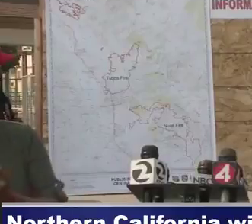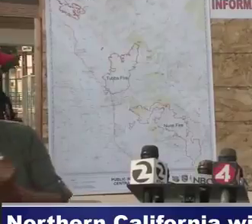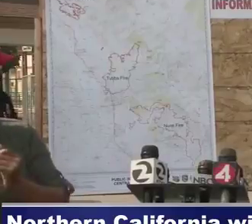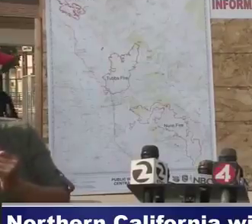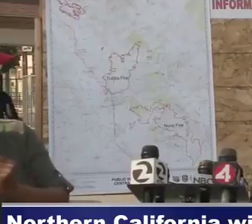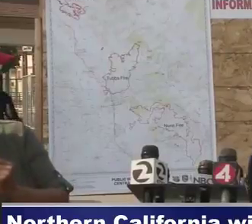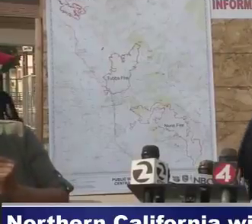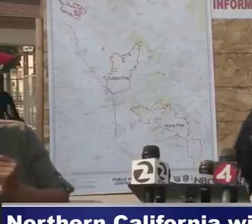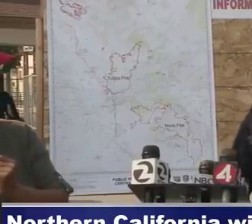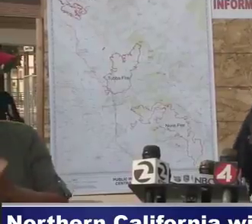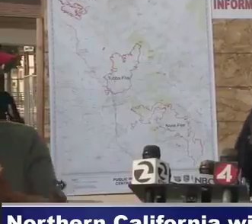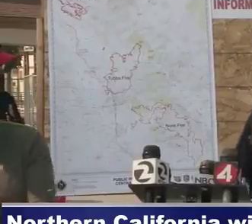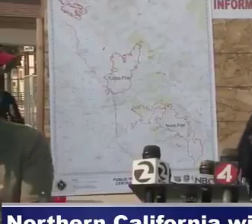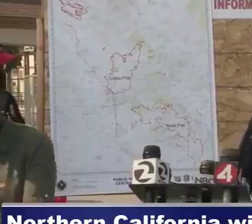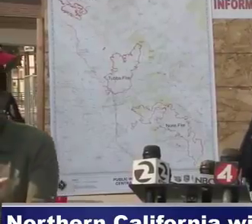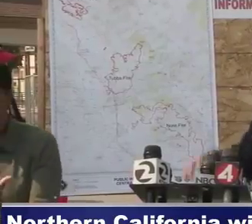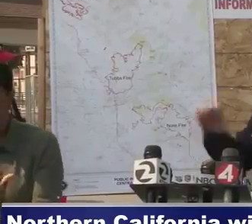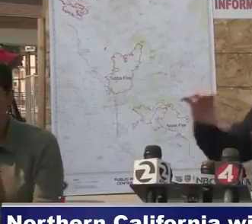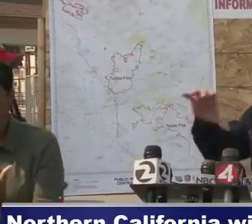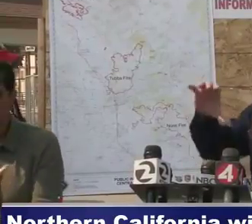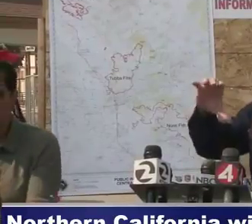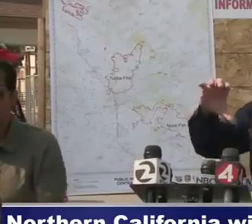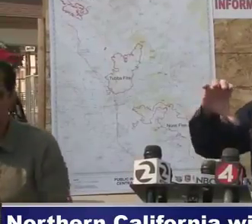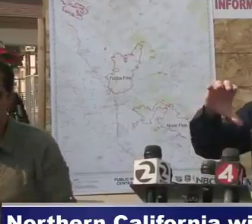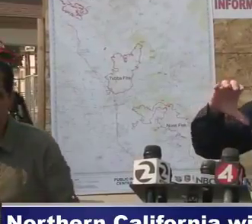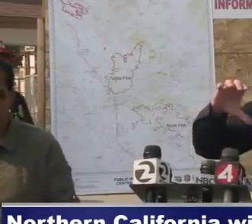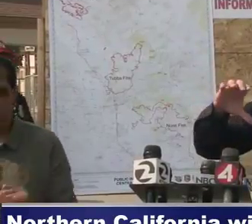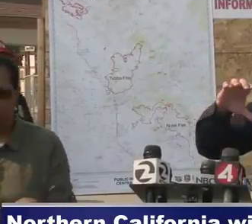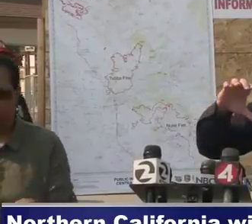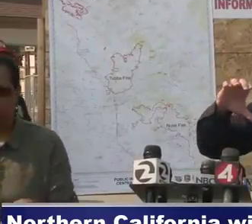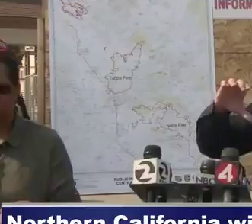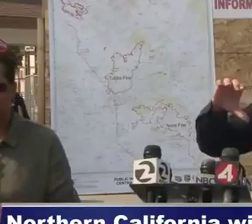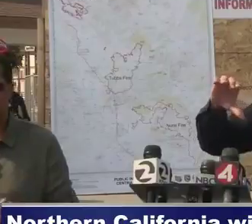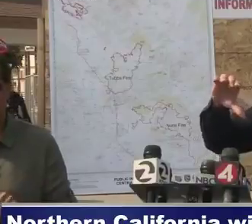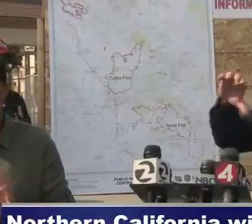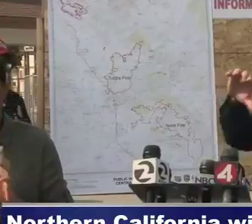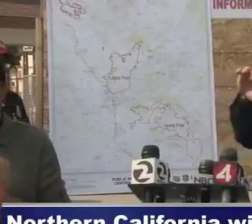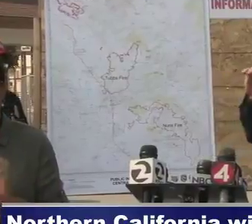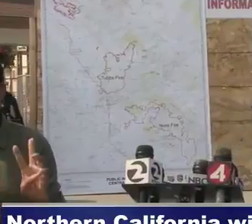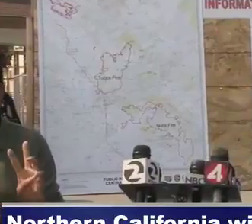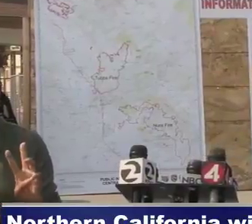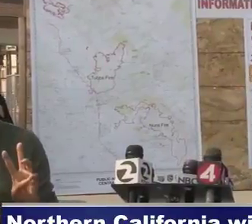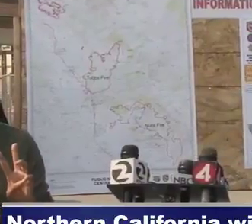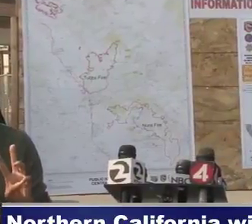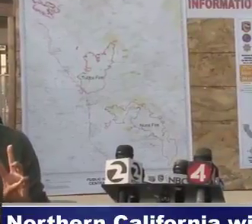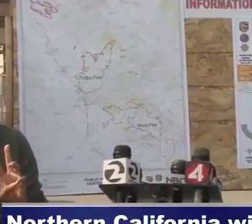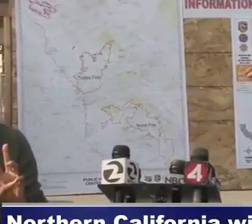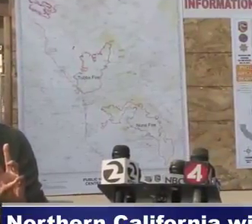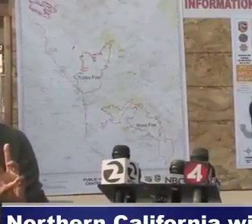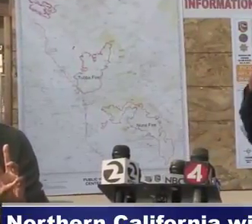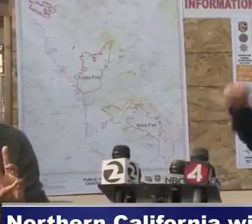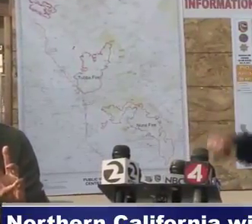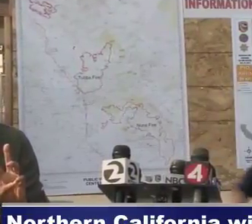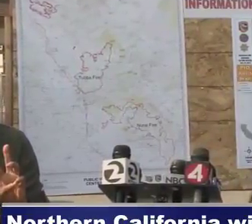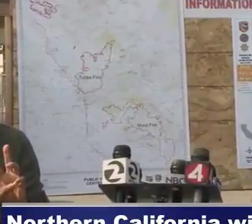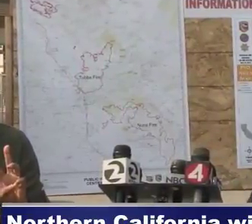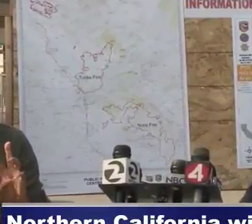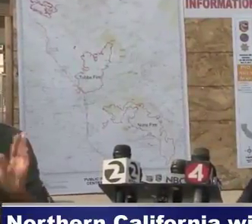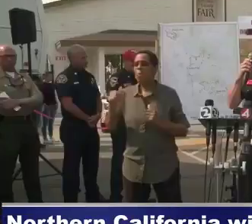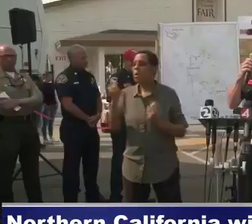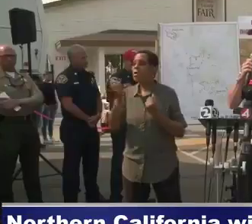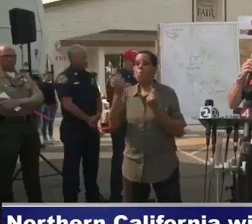fire, there's one little trouble spot that we had that we were concerned about this morning. The folks